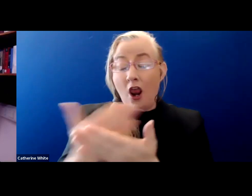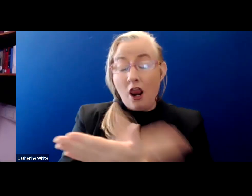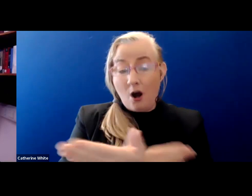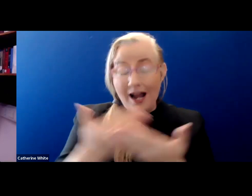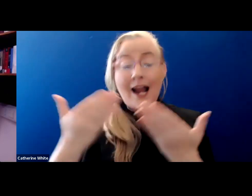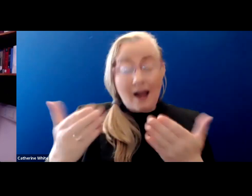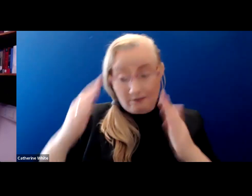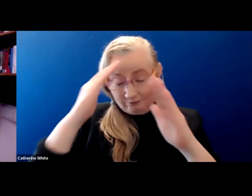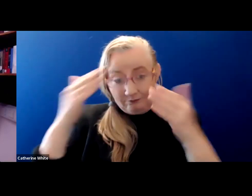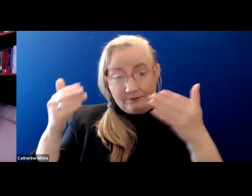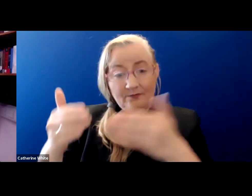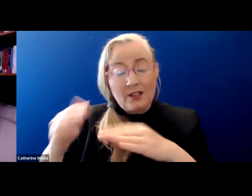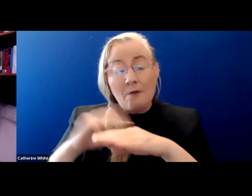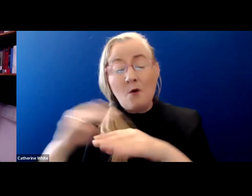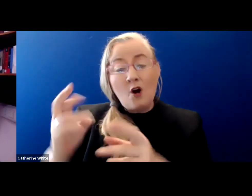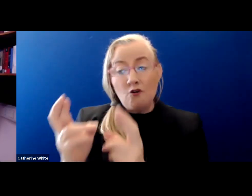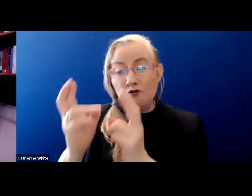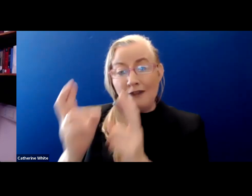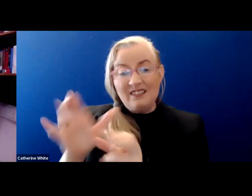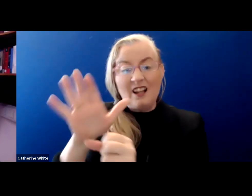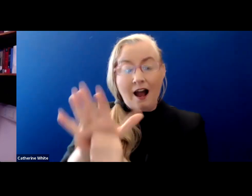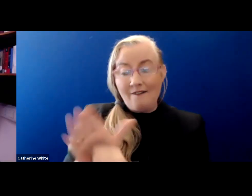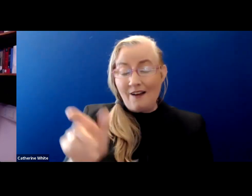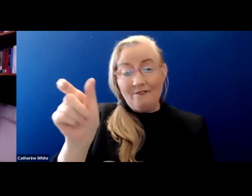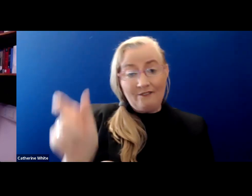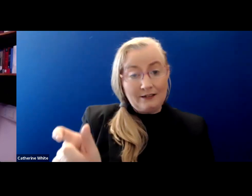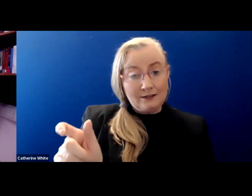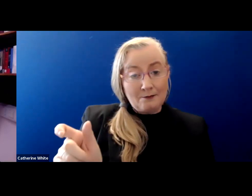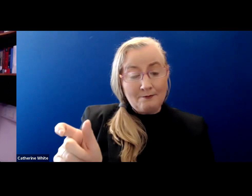increasing attention to the rights of victims.